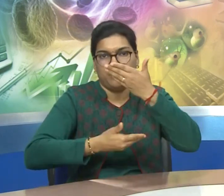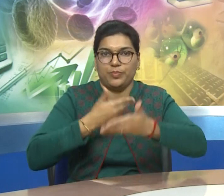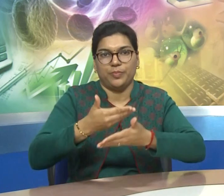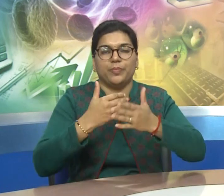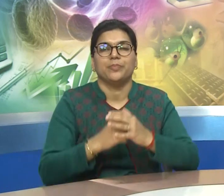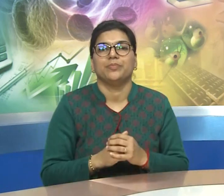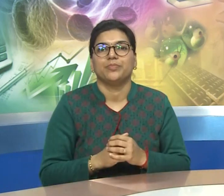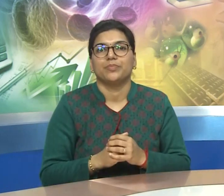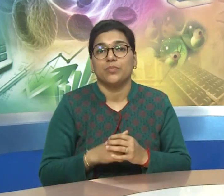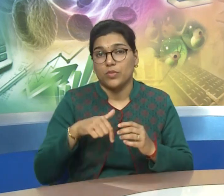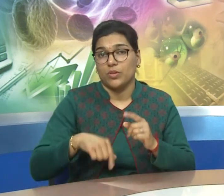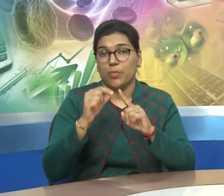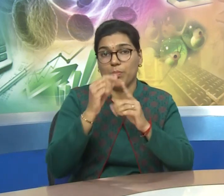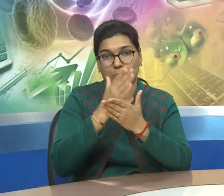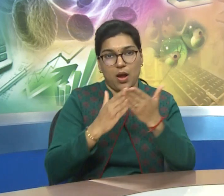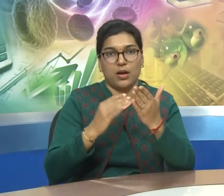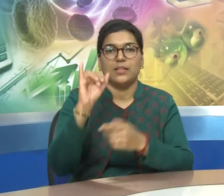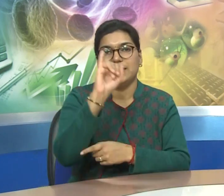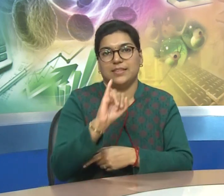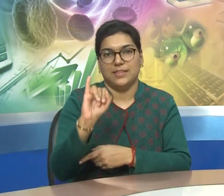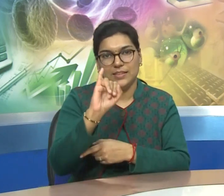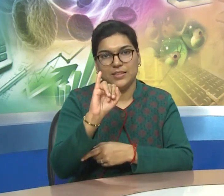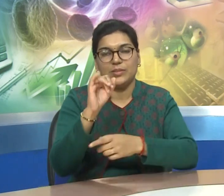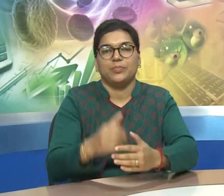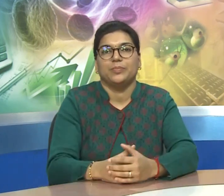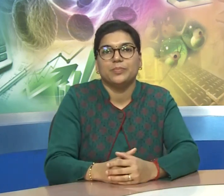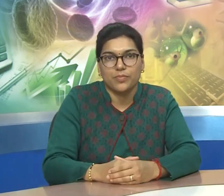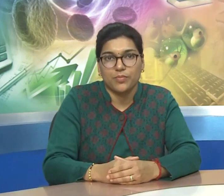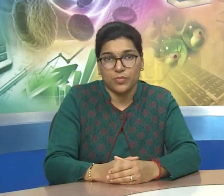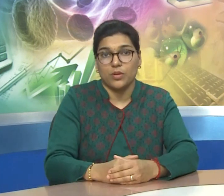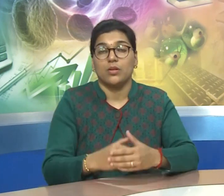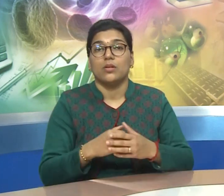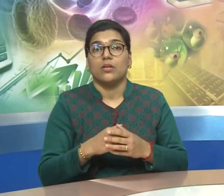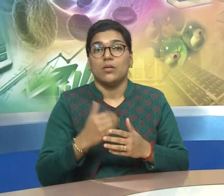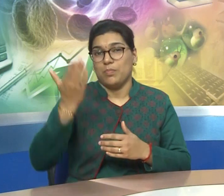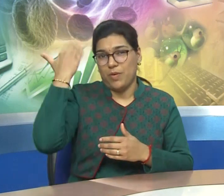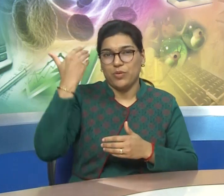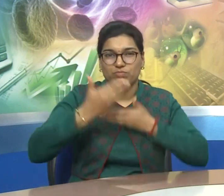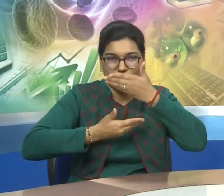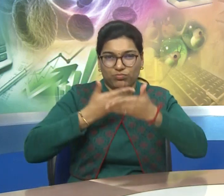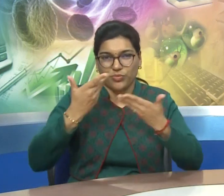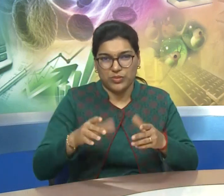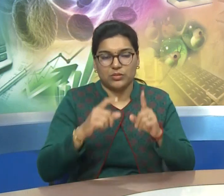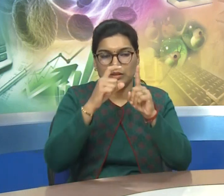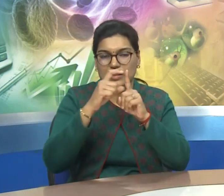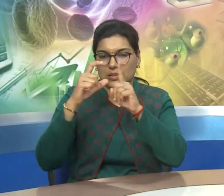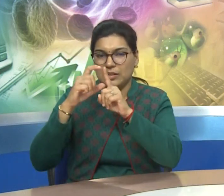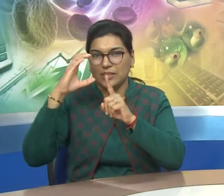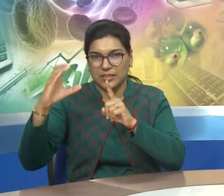will be discussing. This video is part 6. In our previous videos,